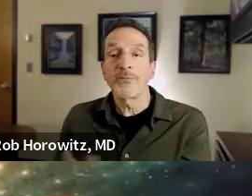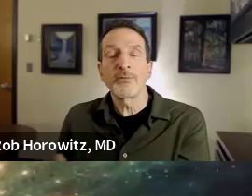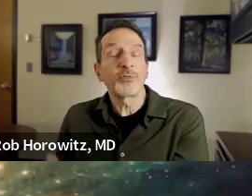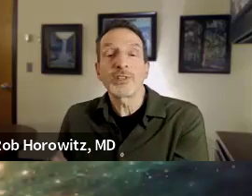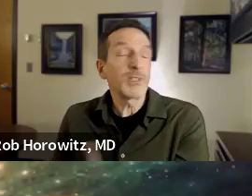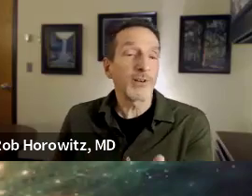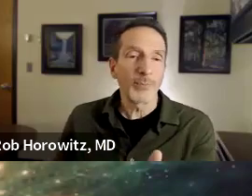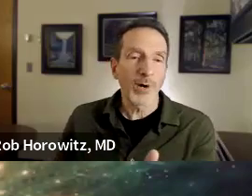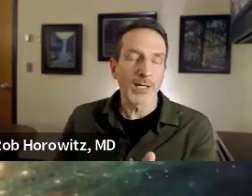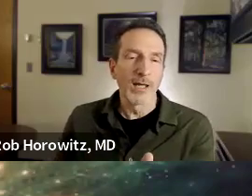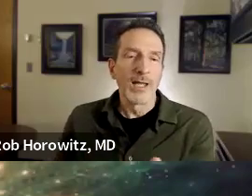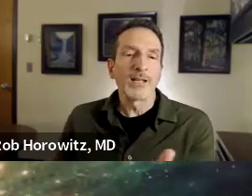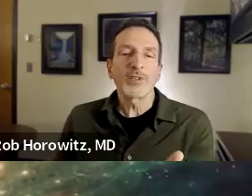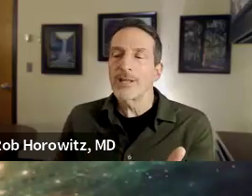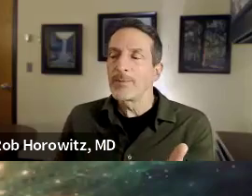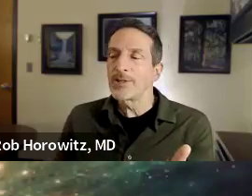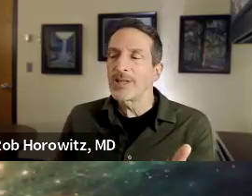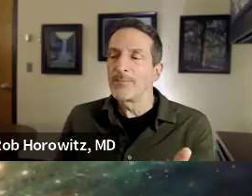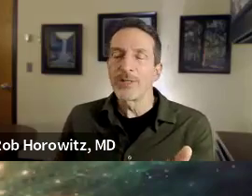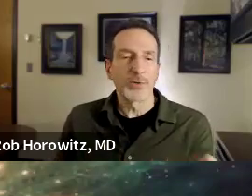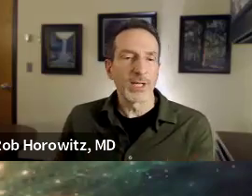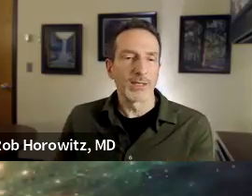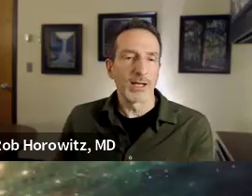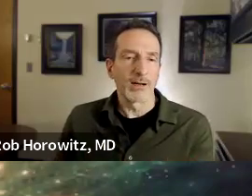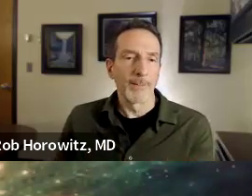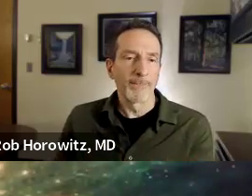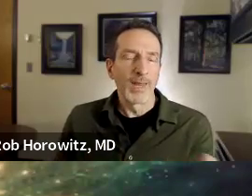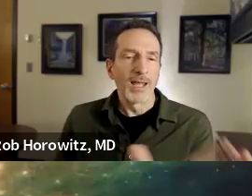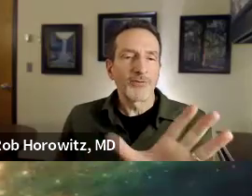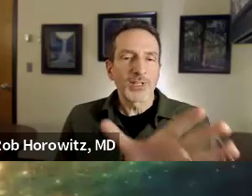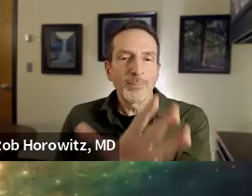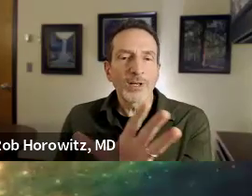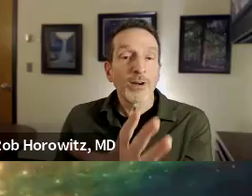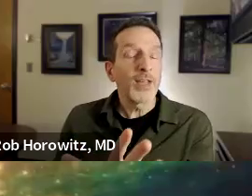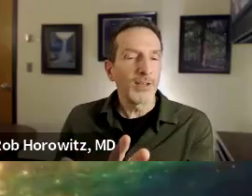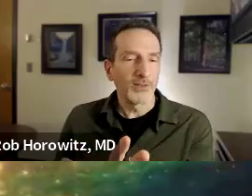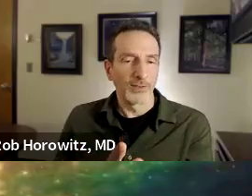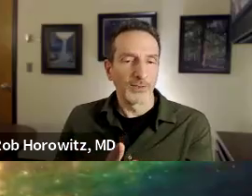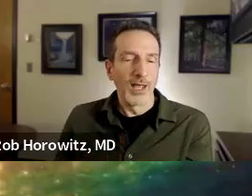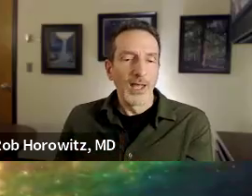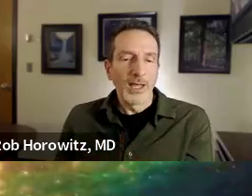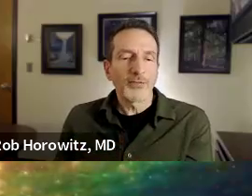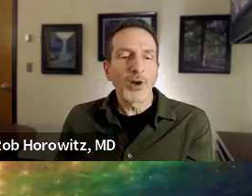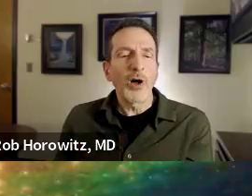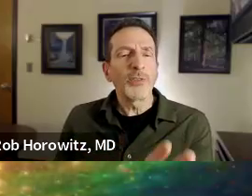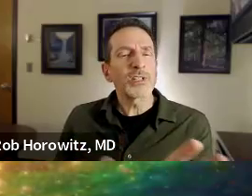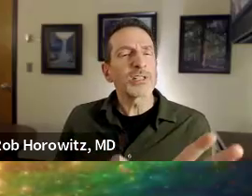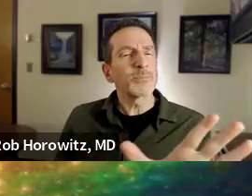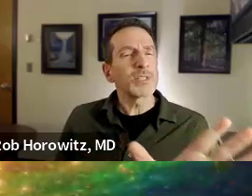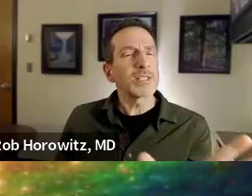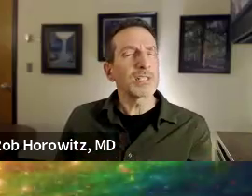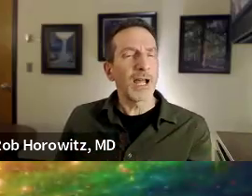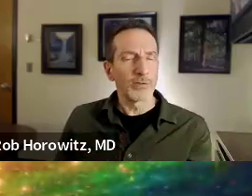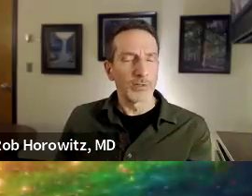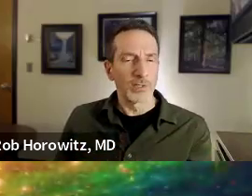still with colors. And for some, it's very bright. And for some, there's imagery in there. And for some, there are faces. And for all, there's